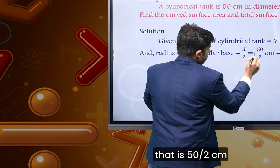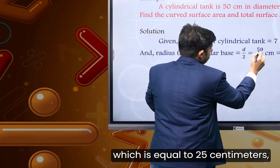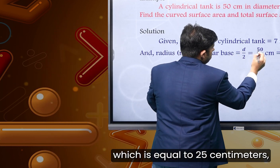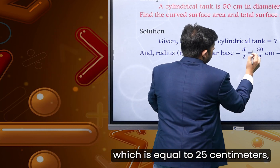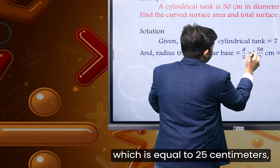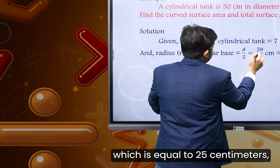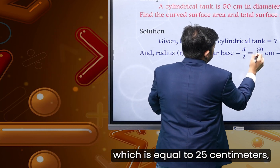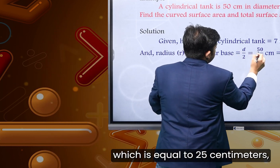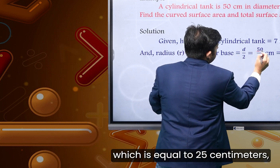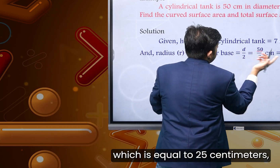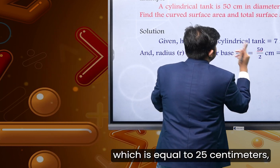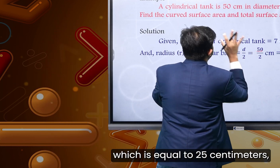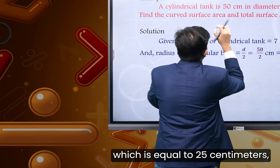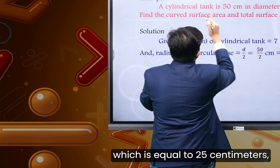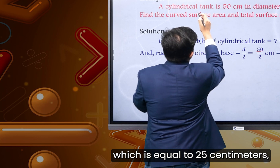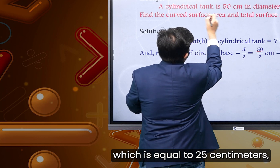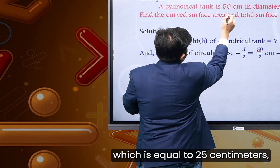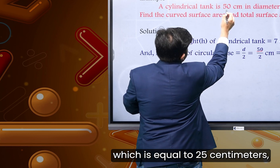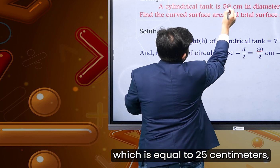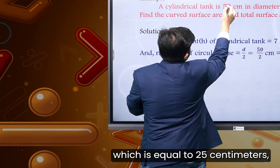which is equal to 25 centimeter.